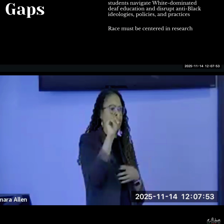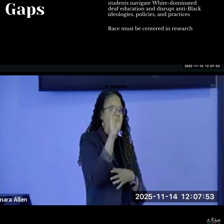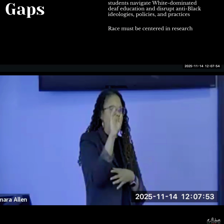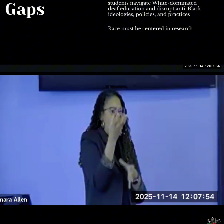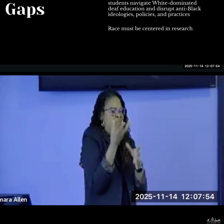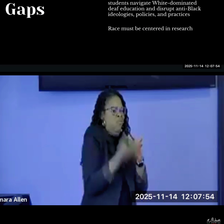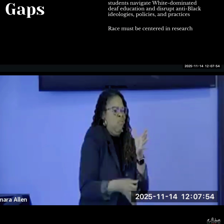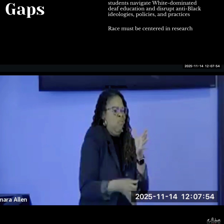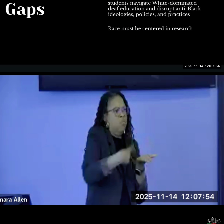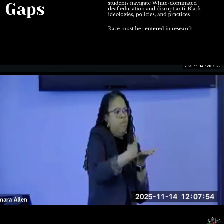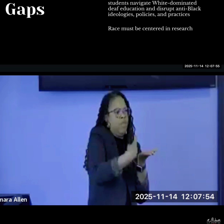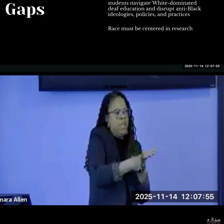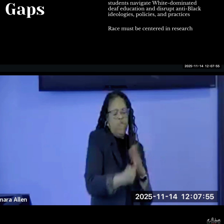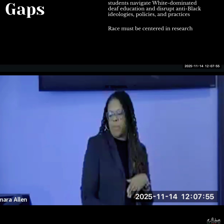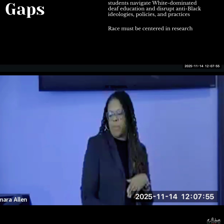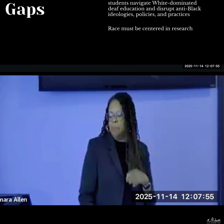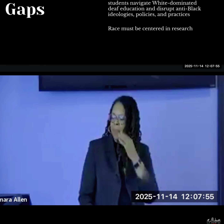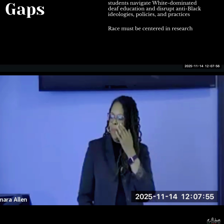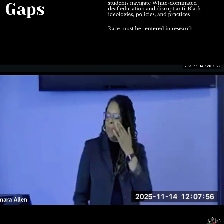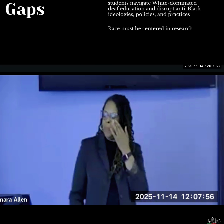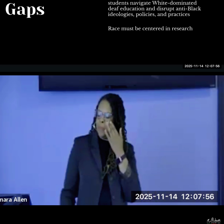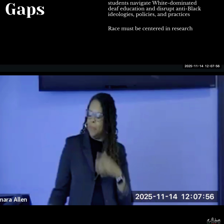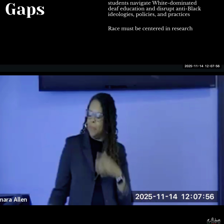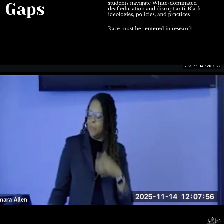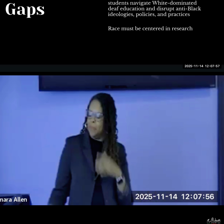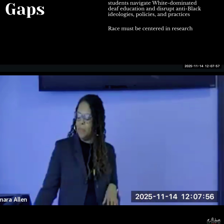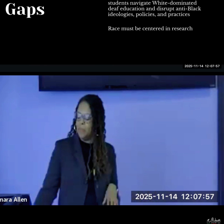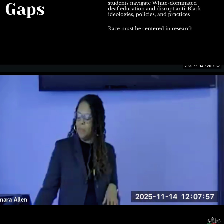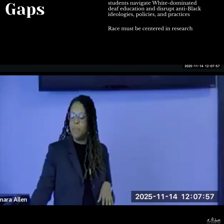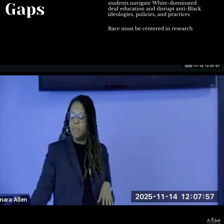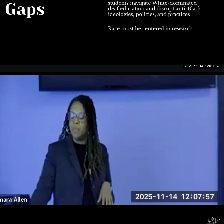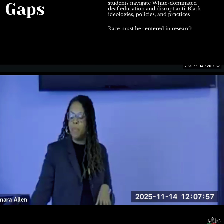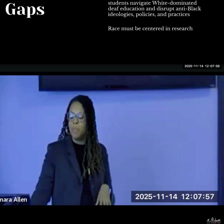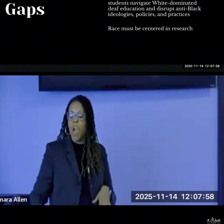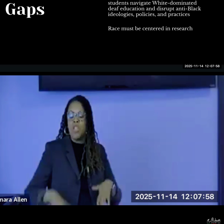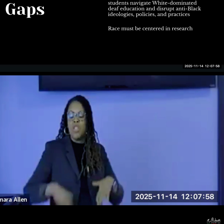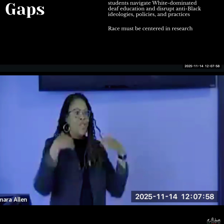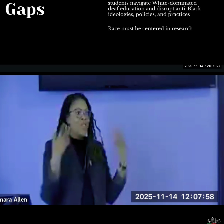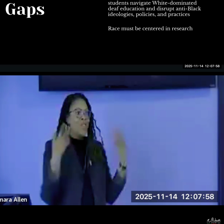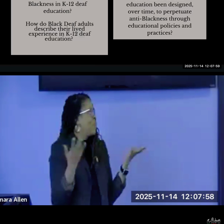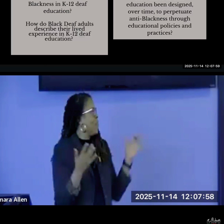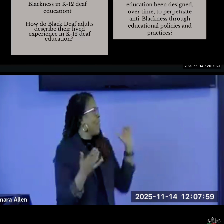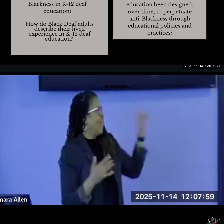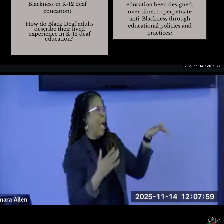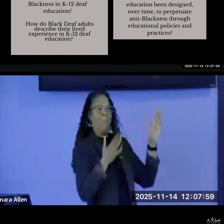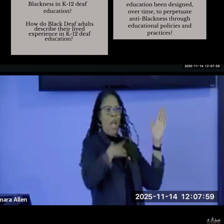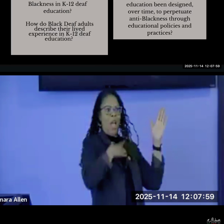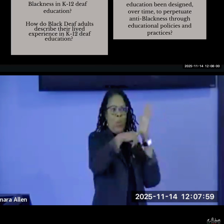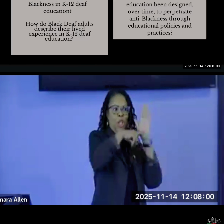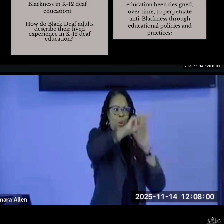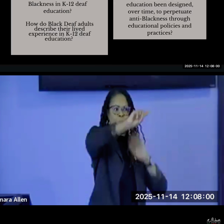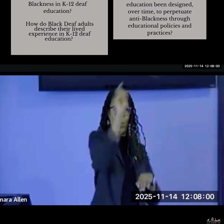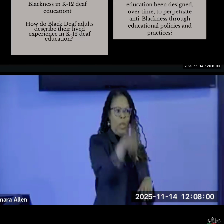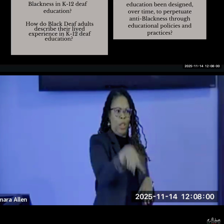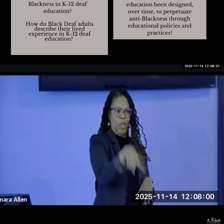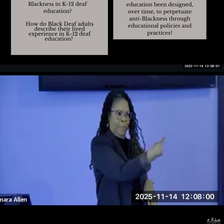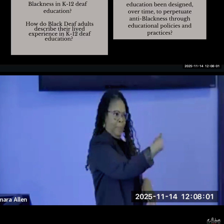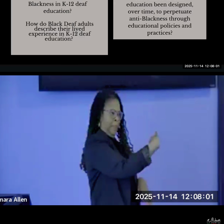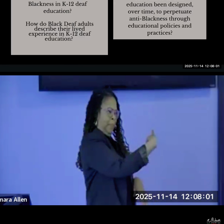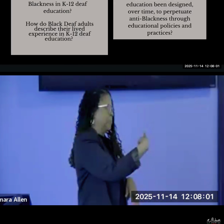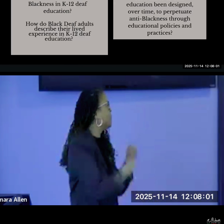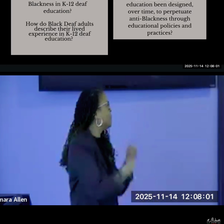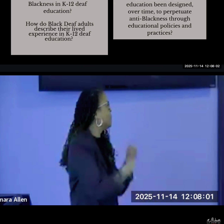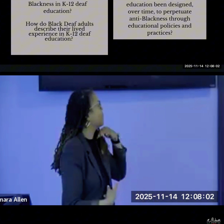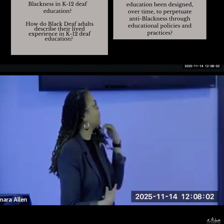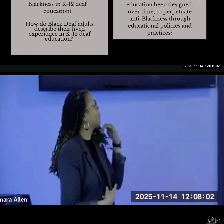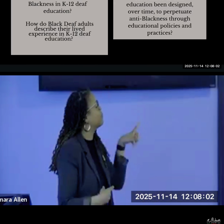language acquisition, but we often don't see the conversation about race there, and we must center race. Here is my